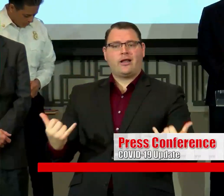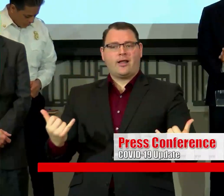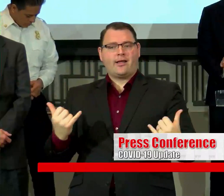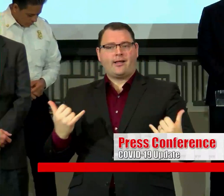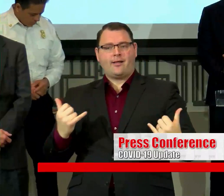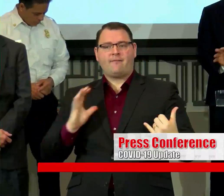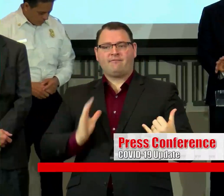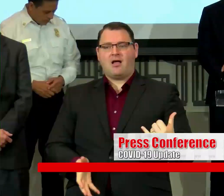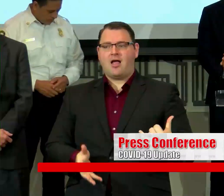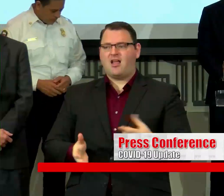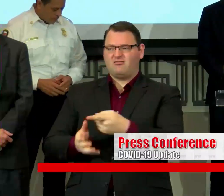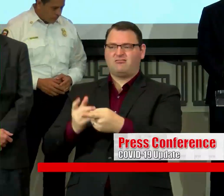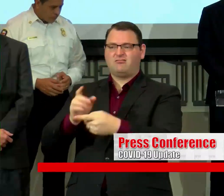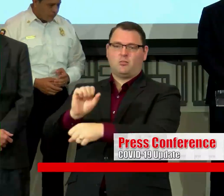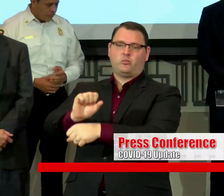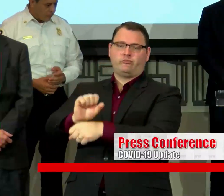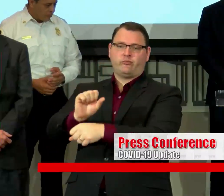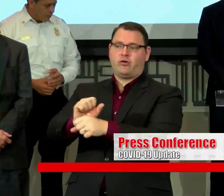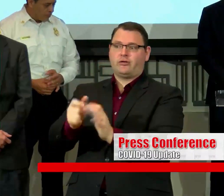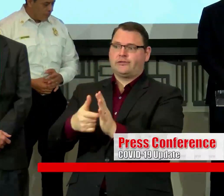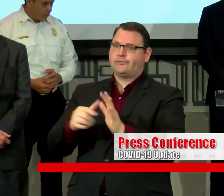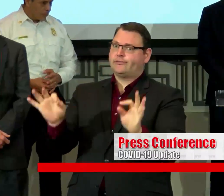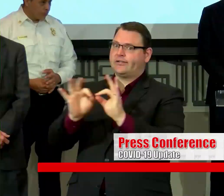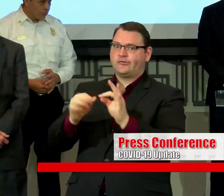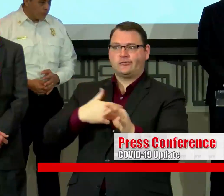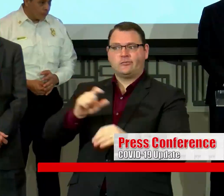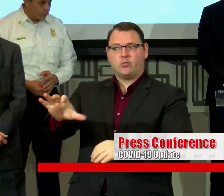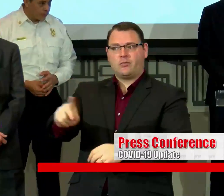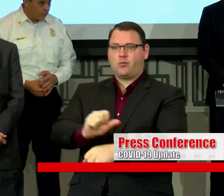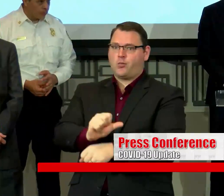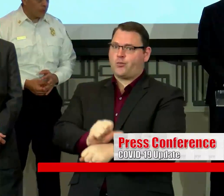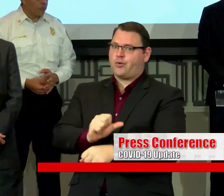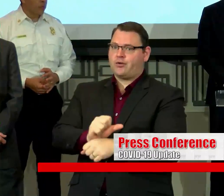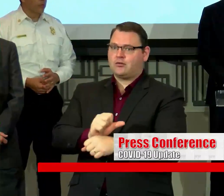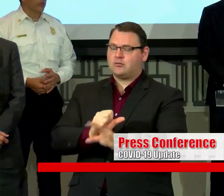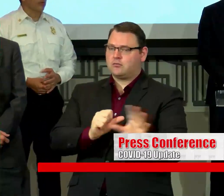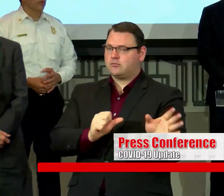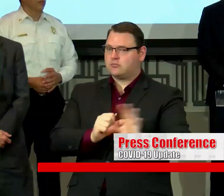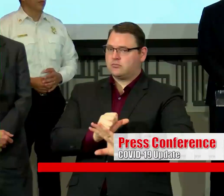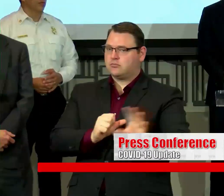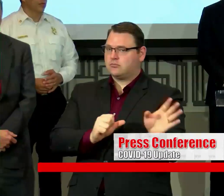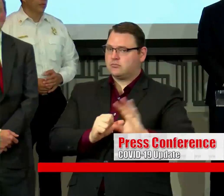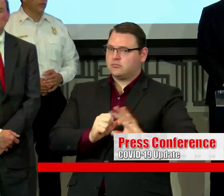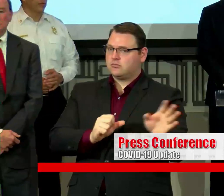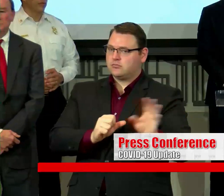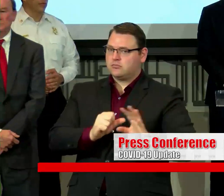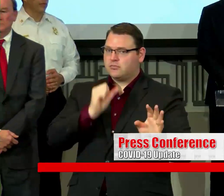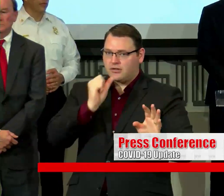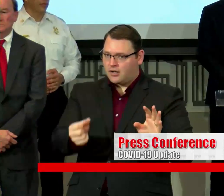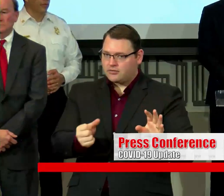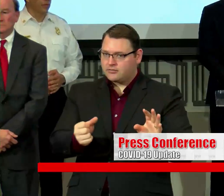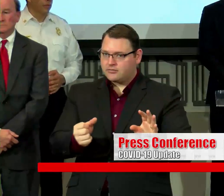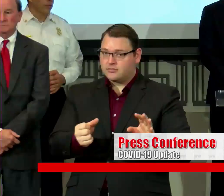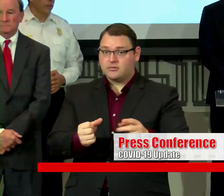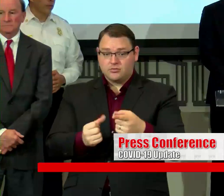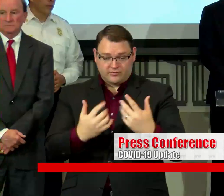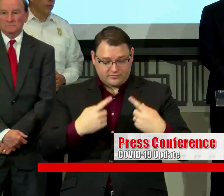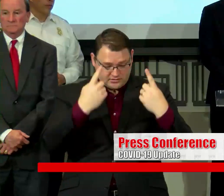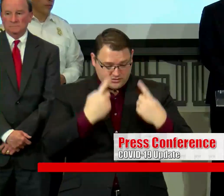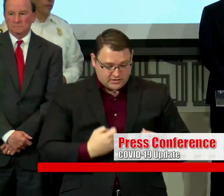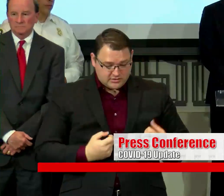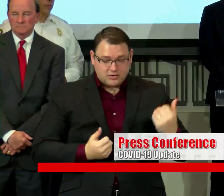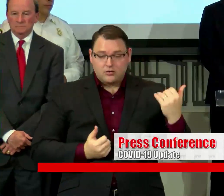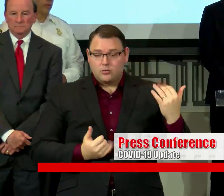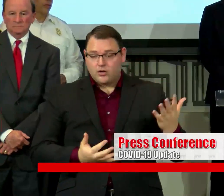and going around the community. You've been, you've had the symptoms, you went and got tested, and you're waiting for the